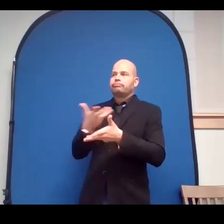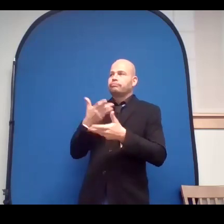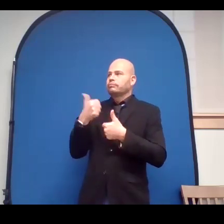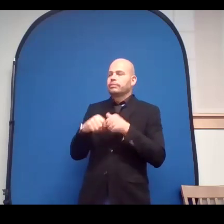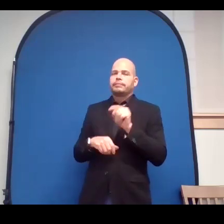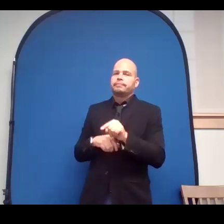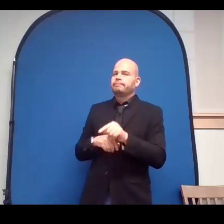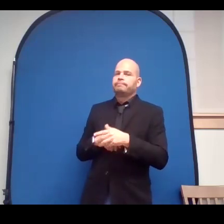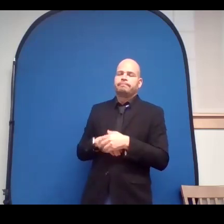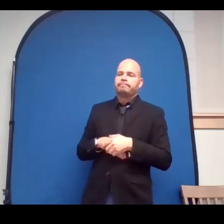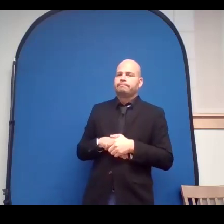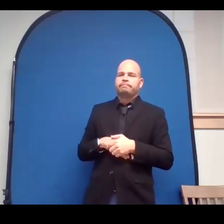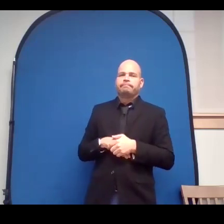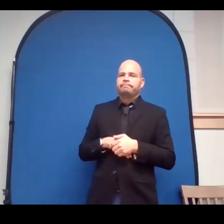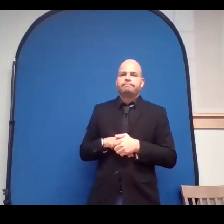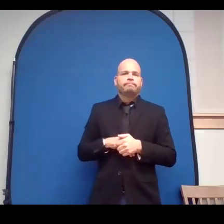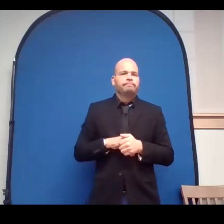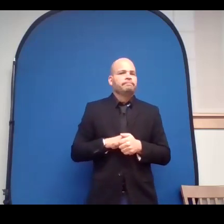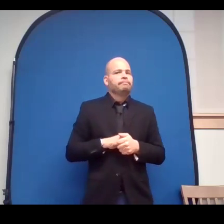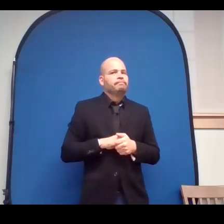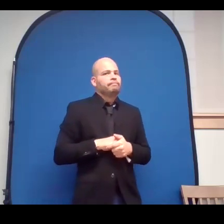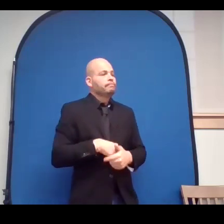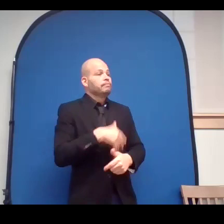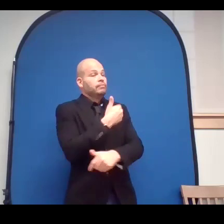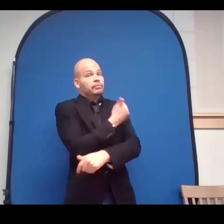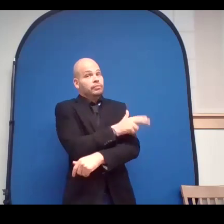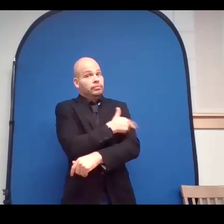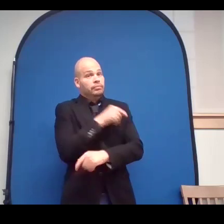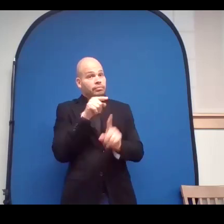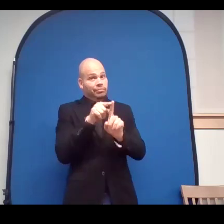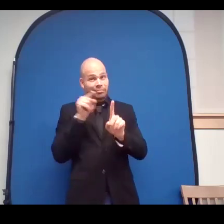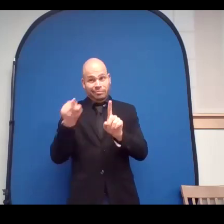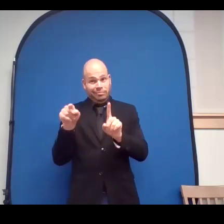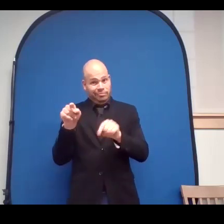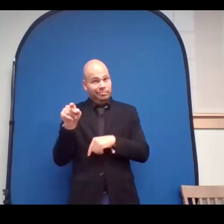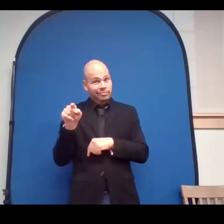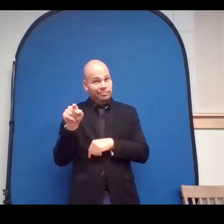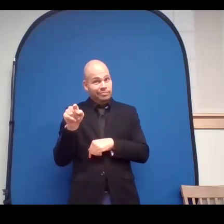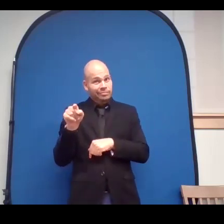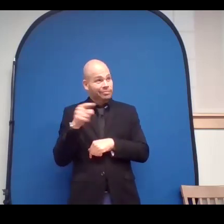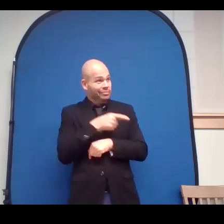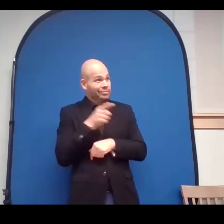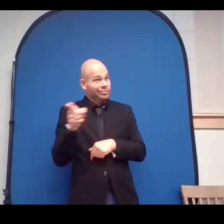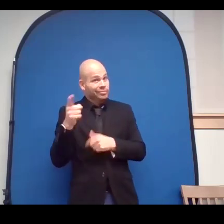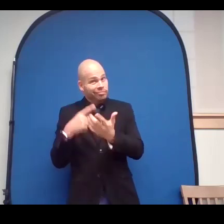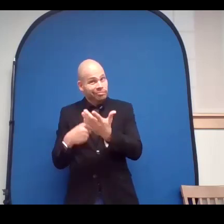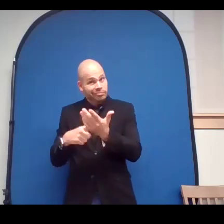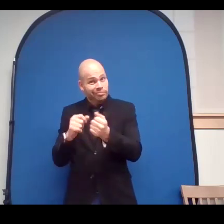Did you ever talk to anybody at the hospitals about the medical board process?